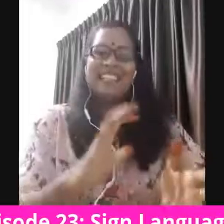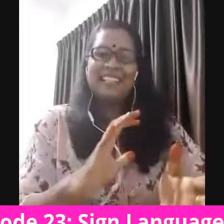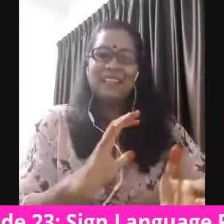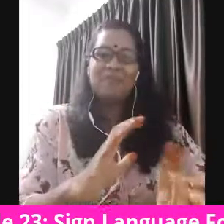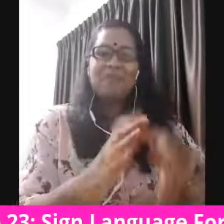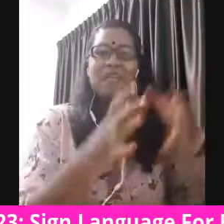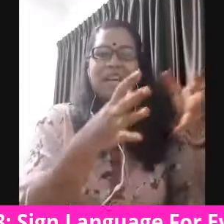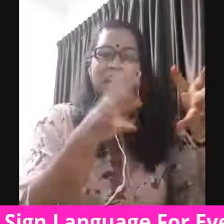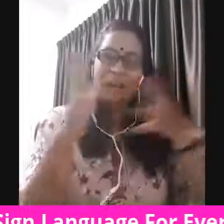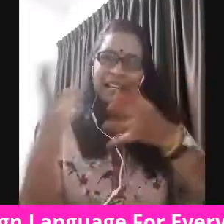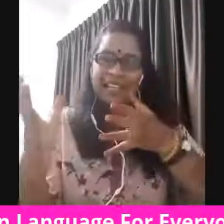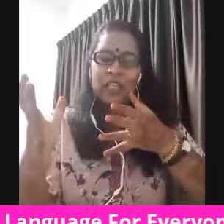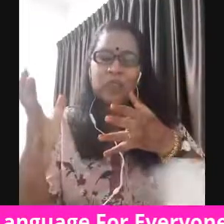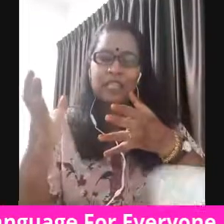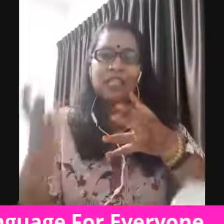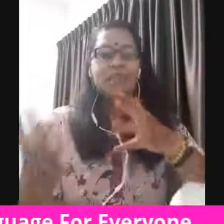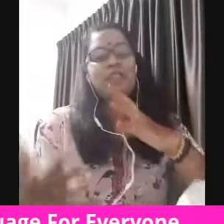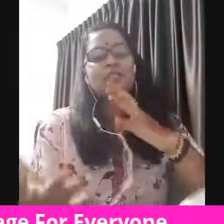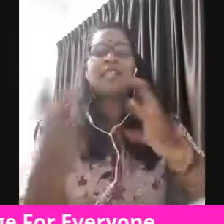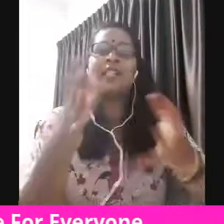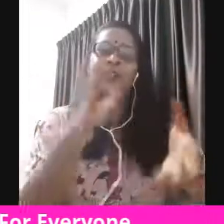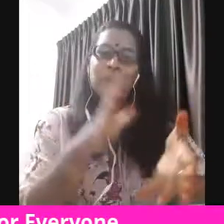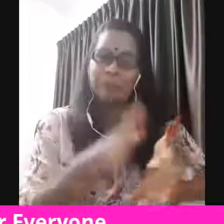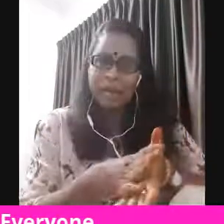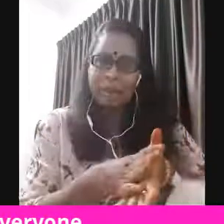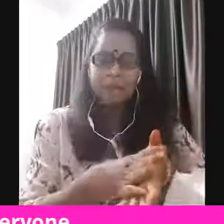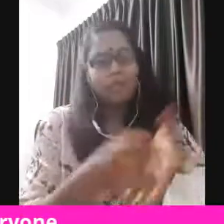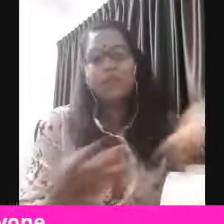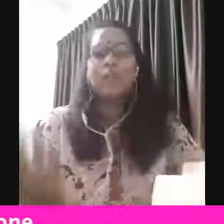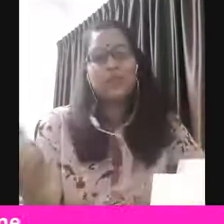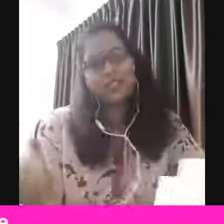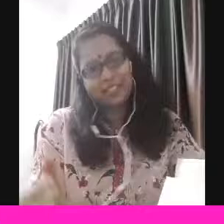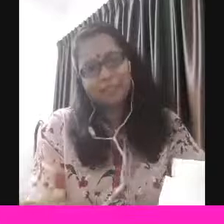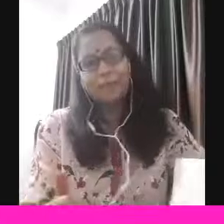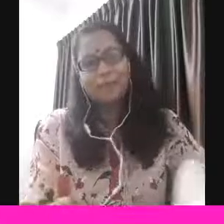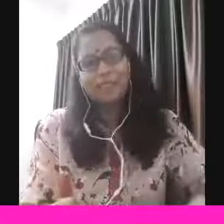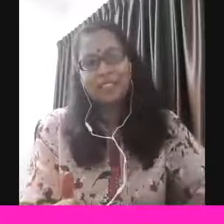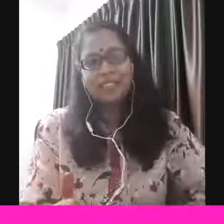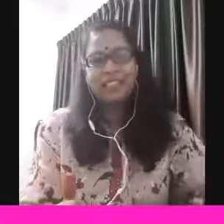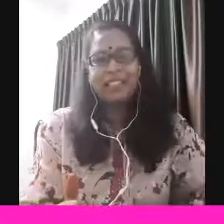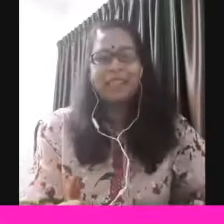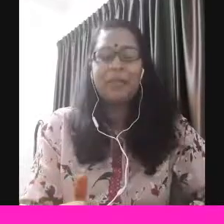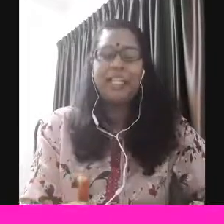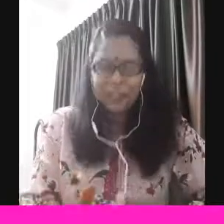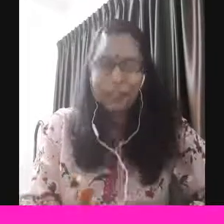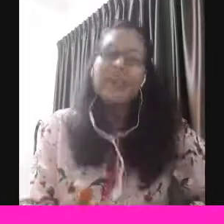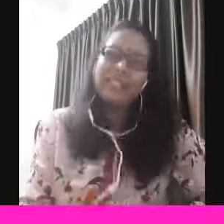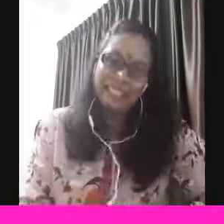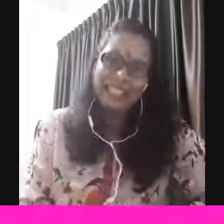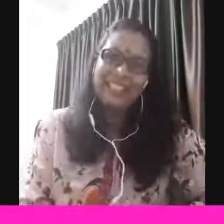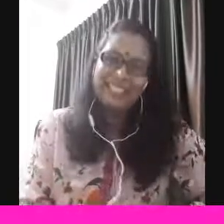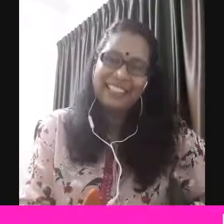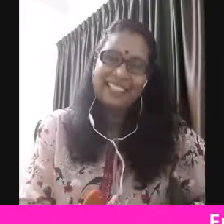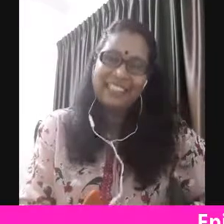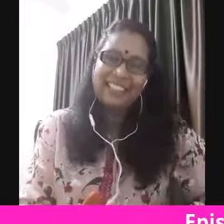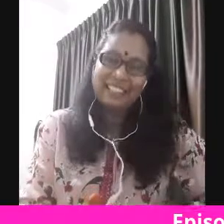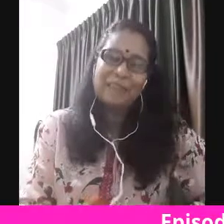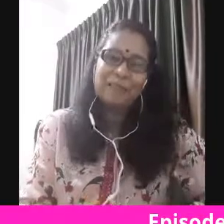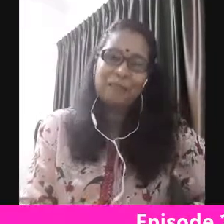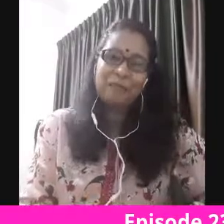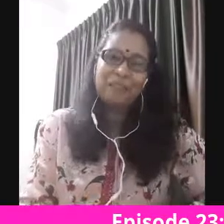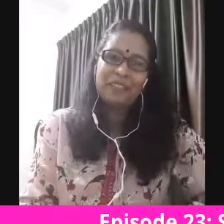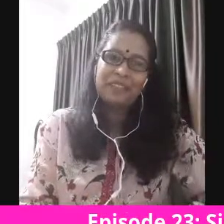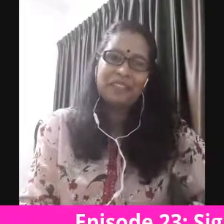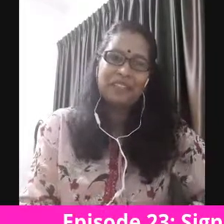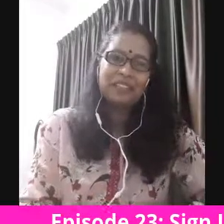translate it Mhm. English words, we will translate to BM, we will use. mhm. So But basically, actually, you God, guys are